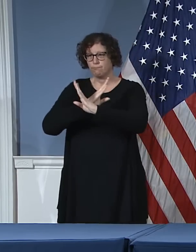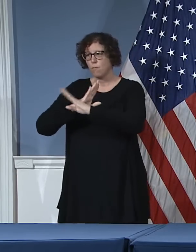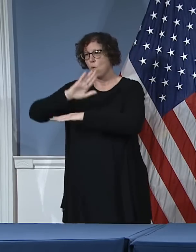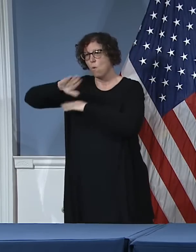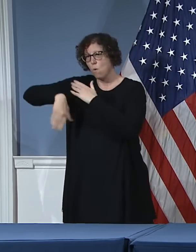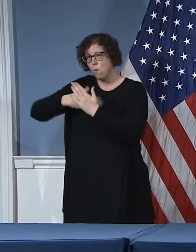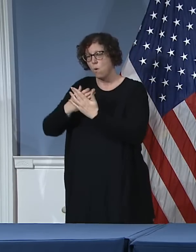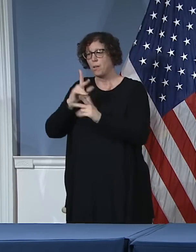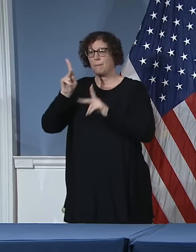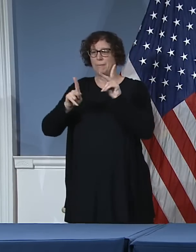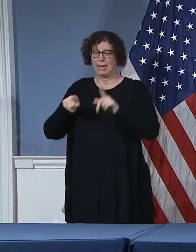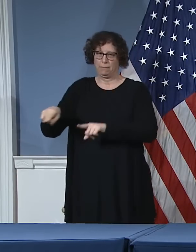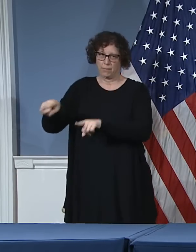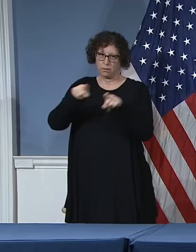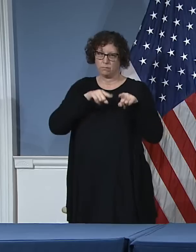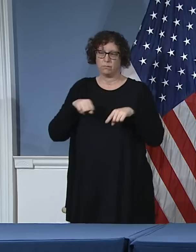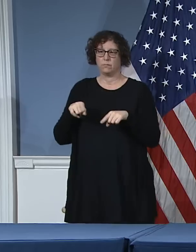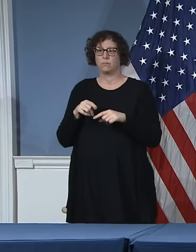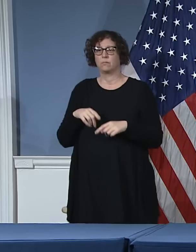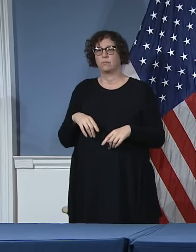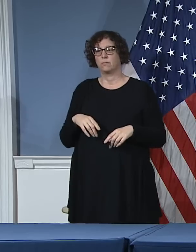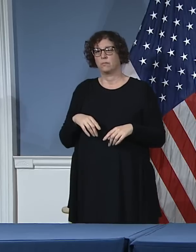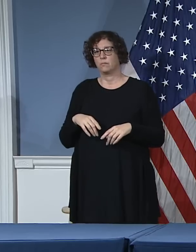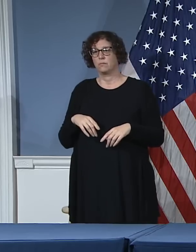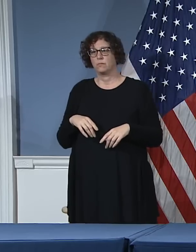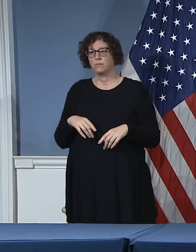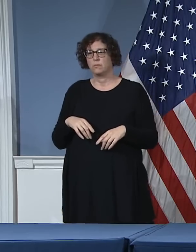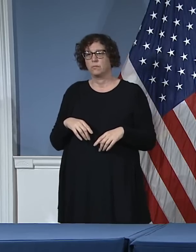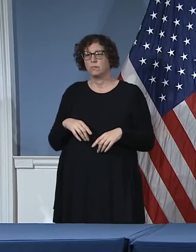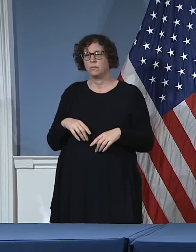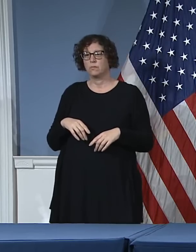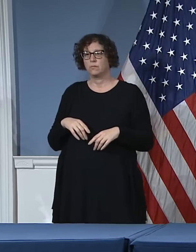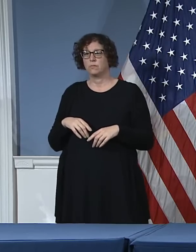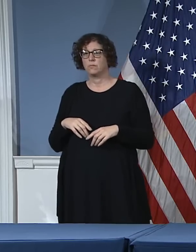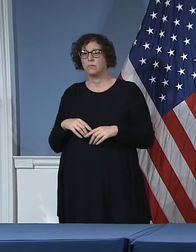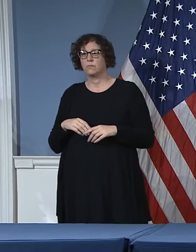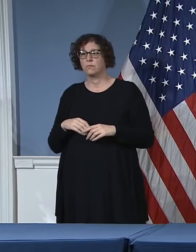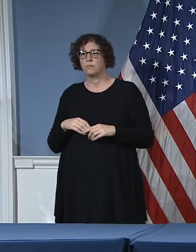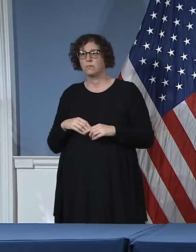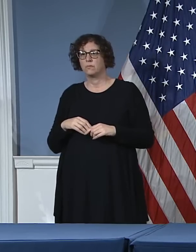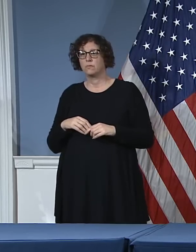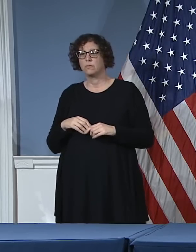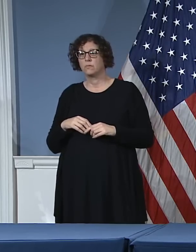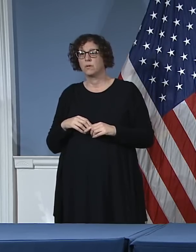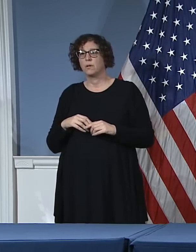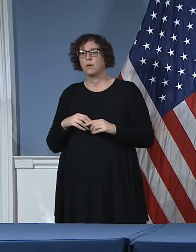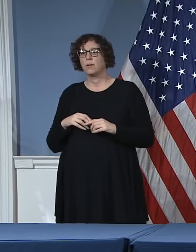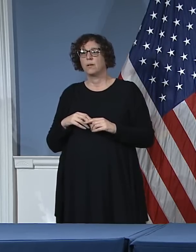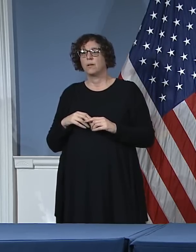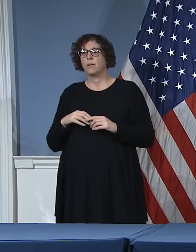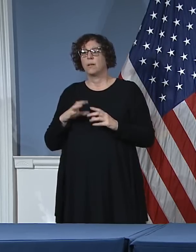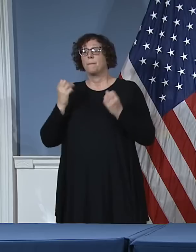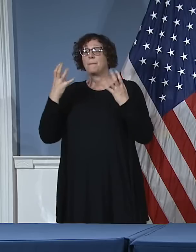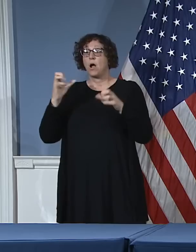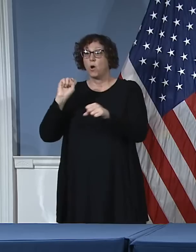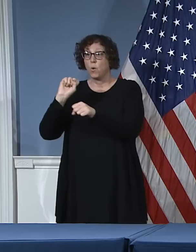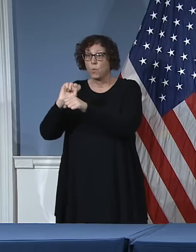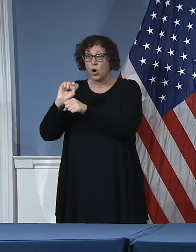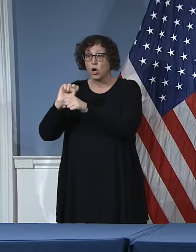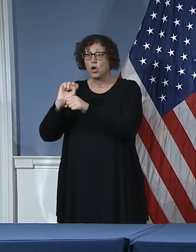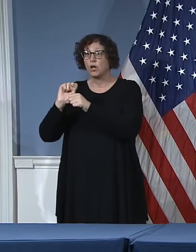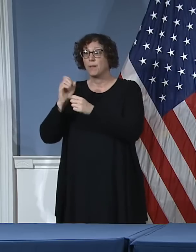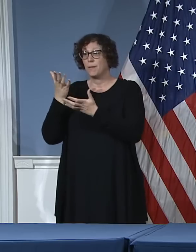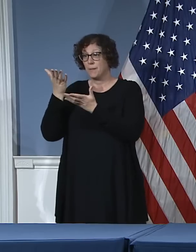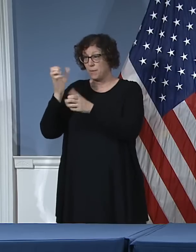who provide correctional health on Rikers and other facilities. Obviously, our corrections officers who protect